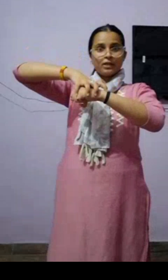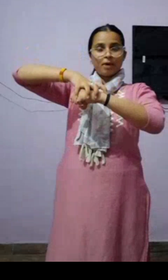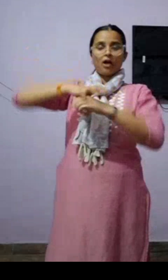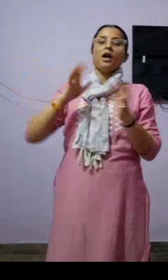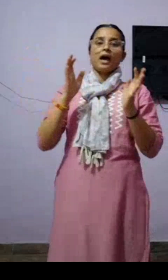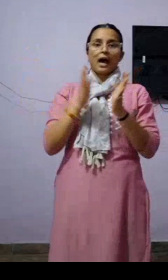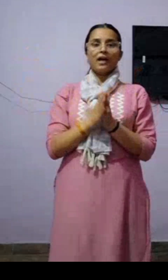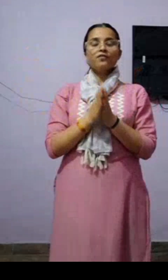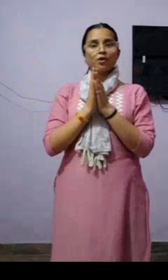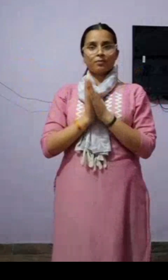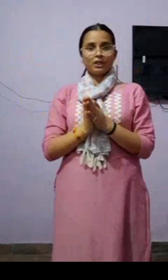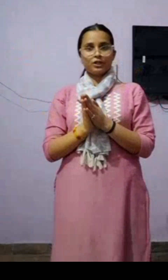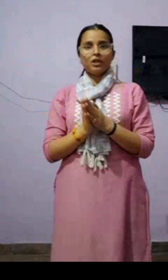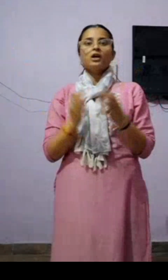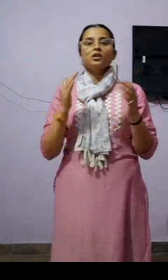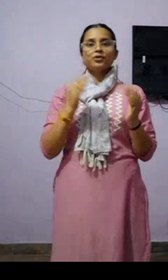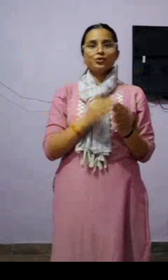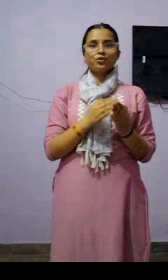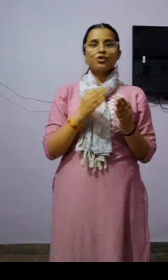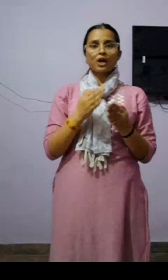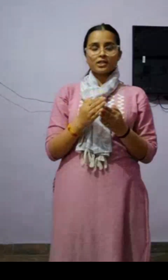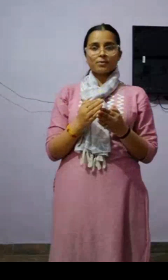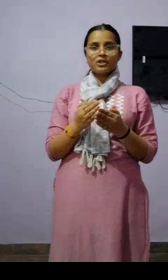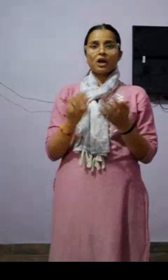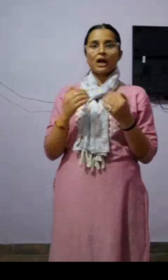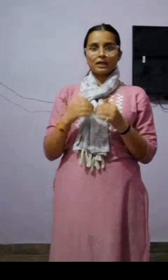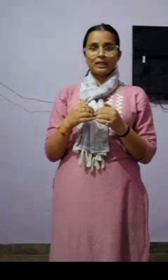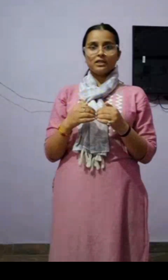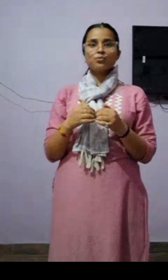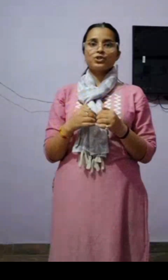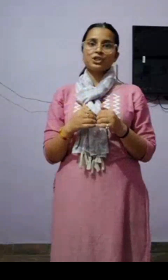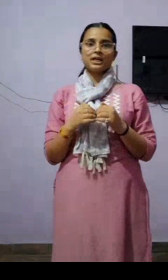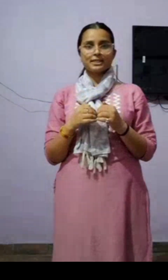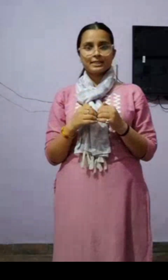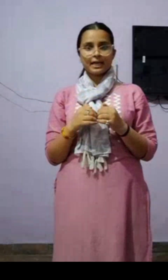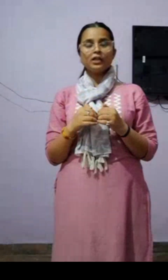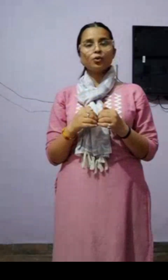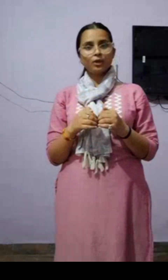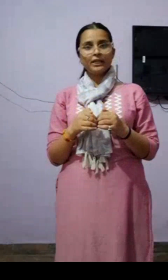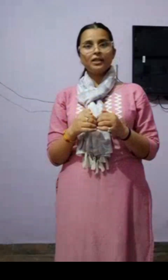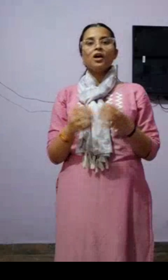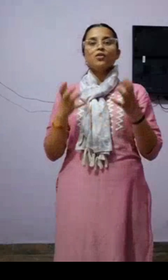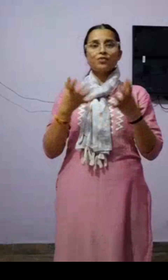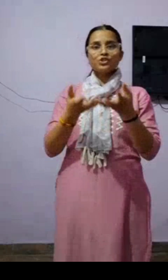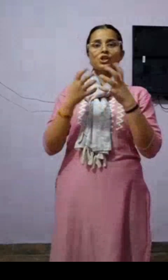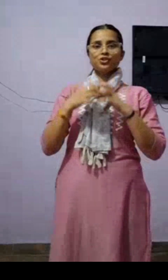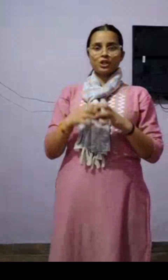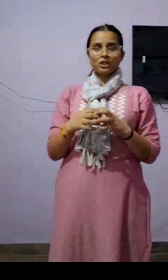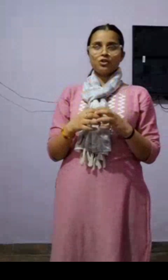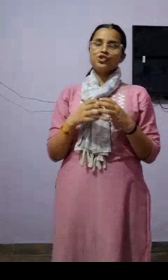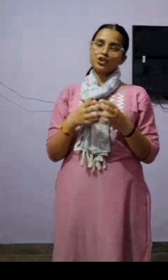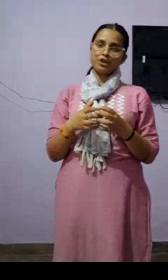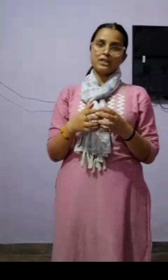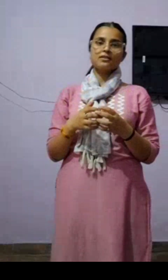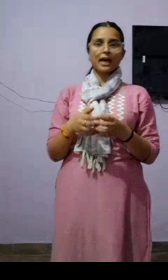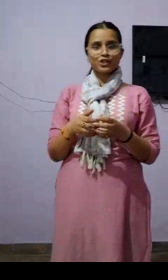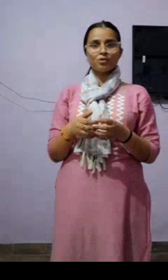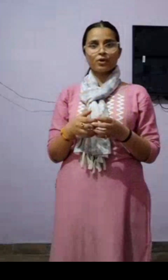sarcolemma. And from there the neurotransmitter are released, which is acetylcholine, which in return generates the action